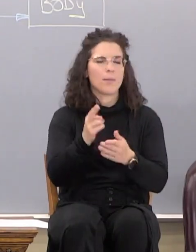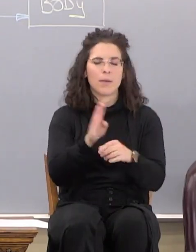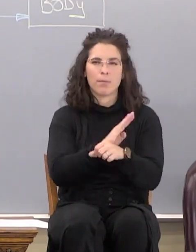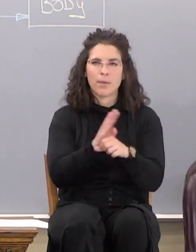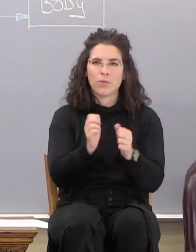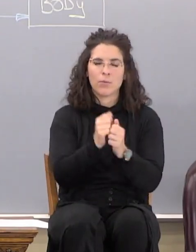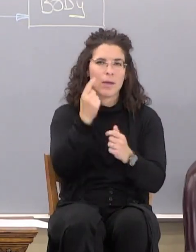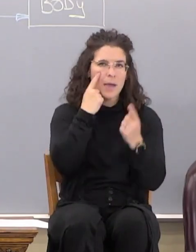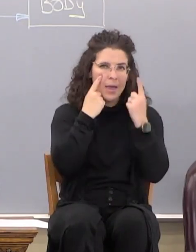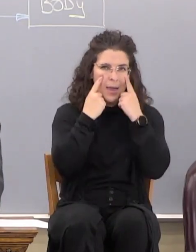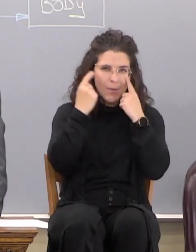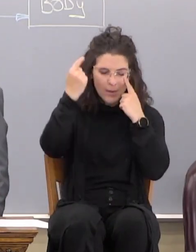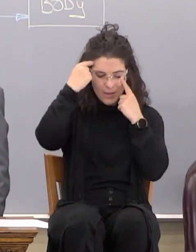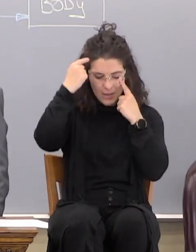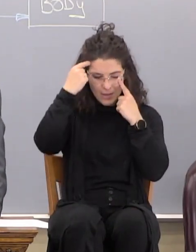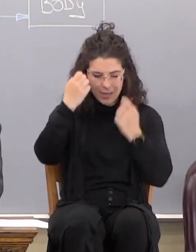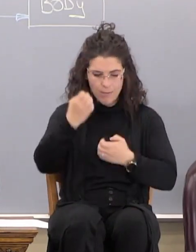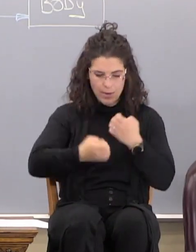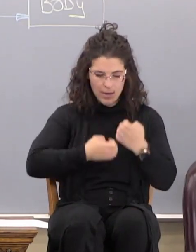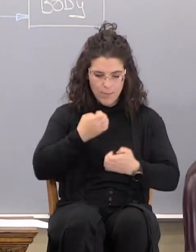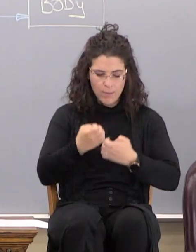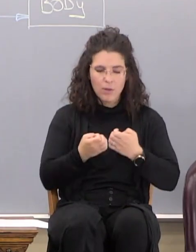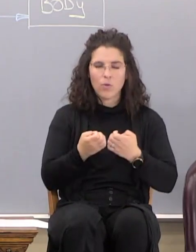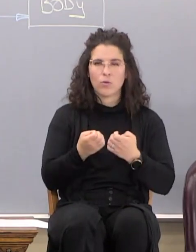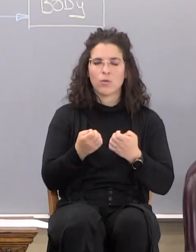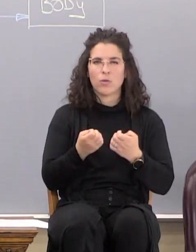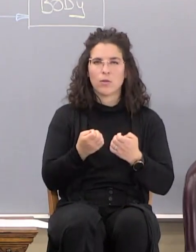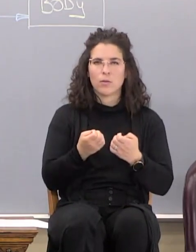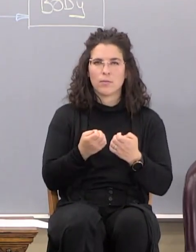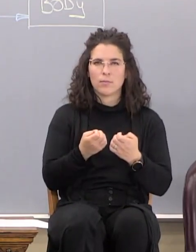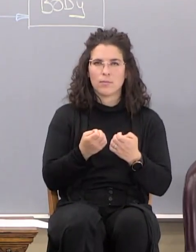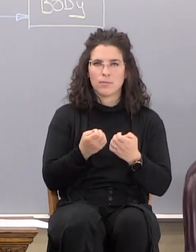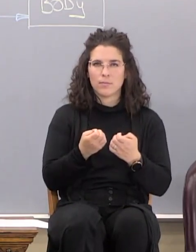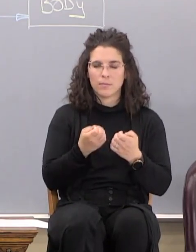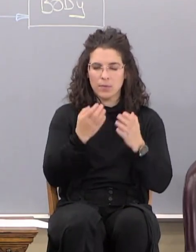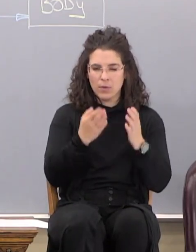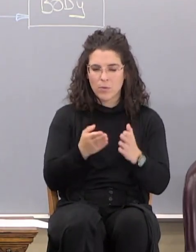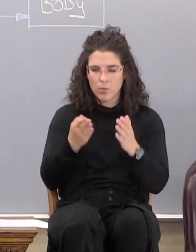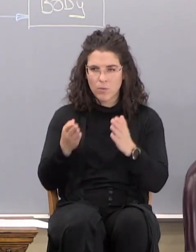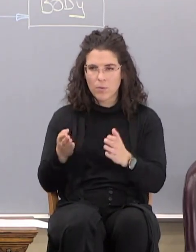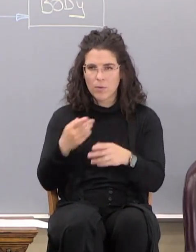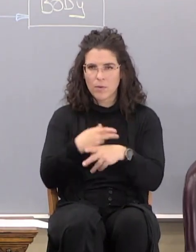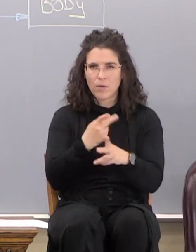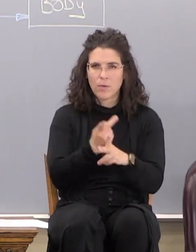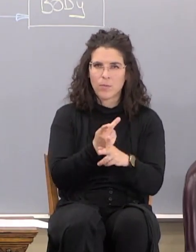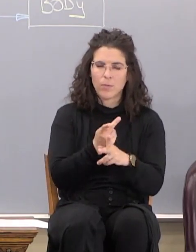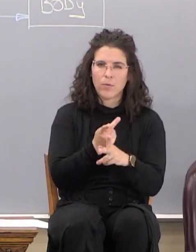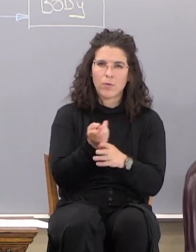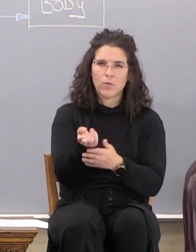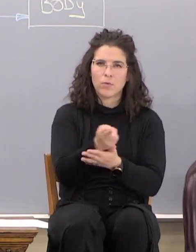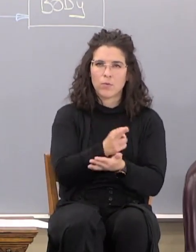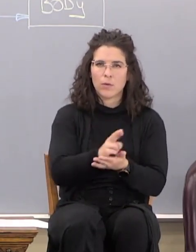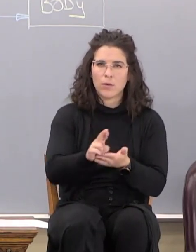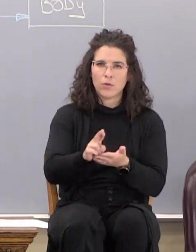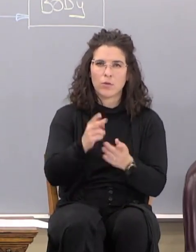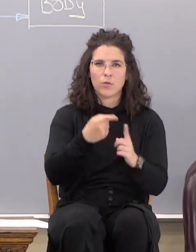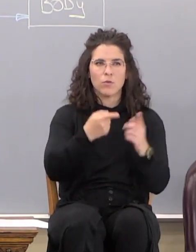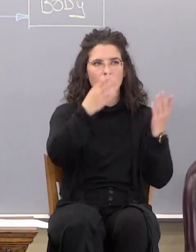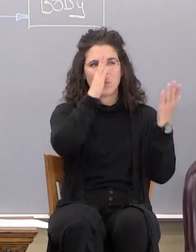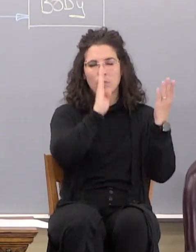eyes, my thinking, my emotion. I'm going to get busy with those as tools that produce righteousness unto